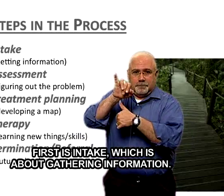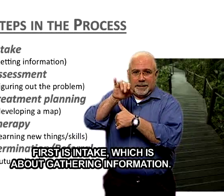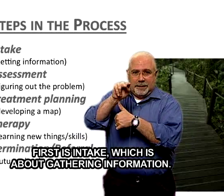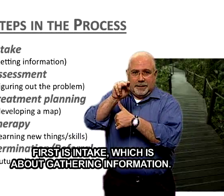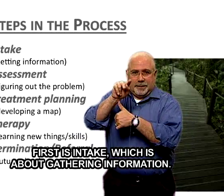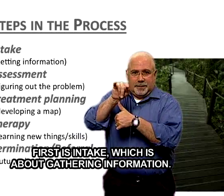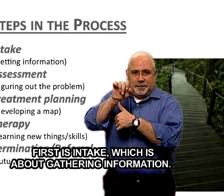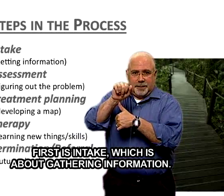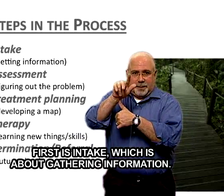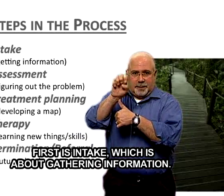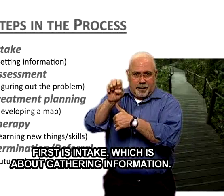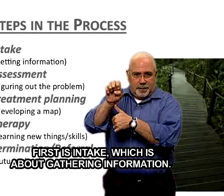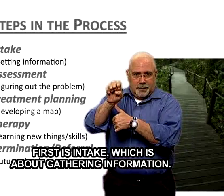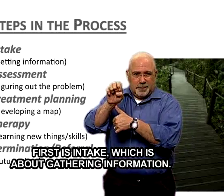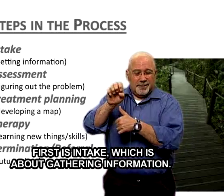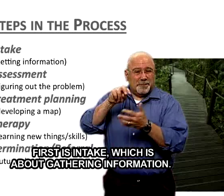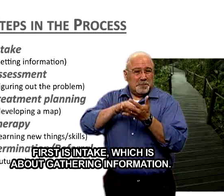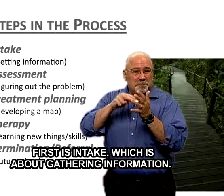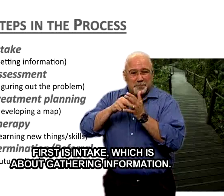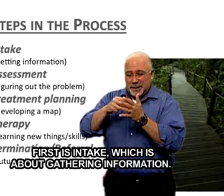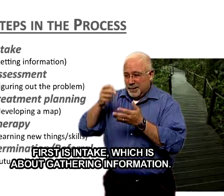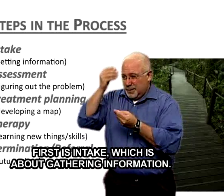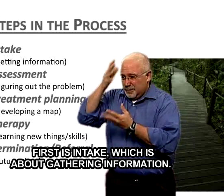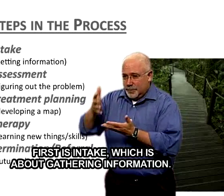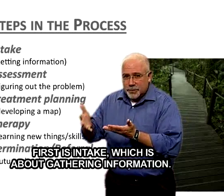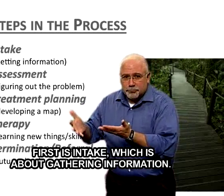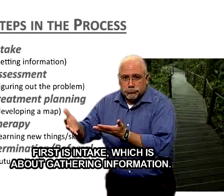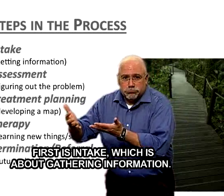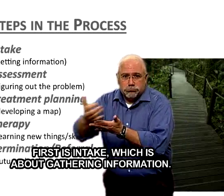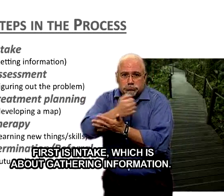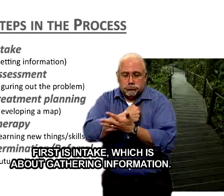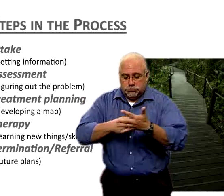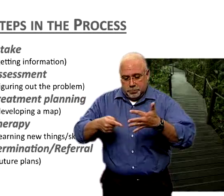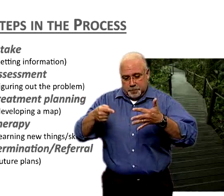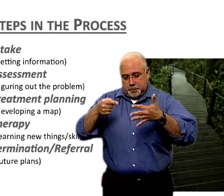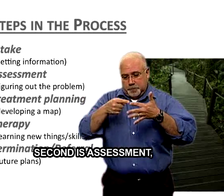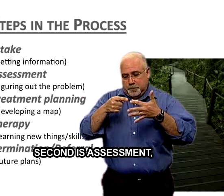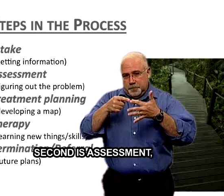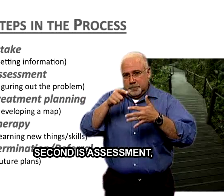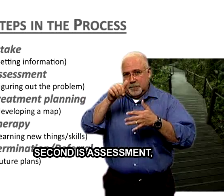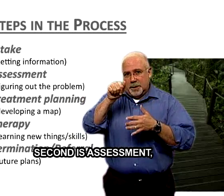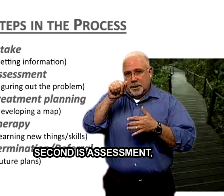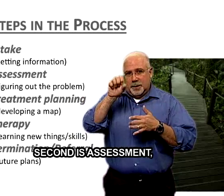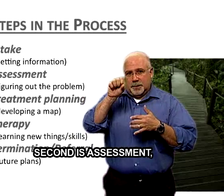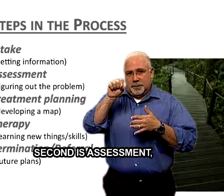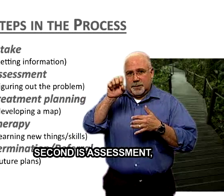First is intake, which is about gathering information. Second is assessment,